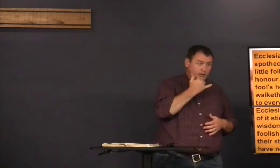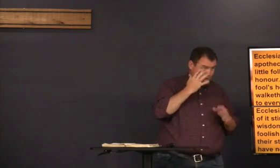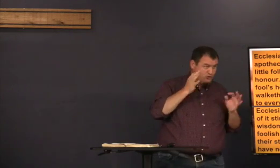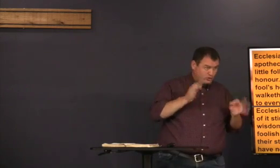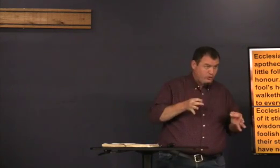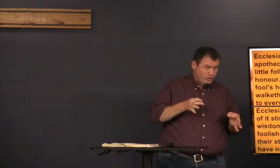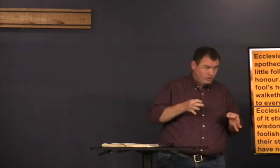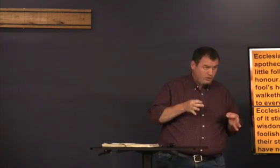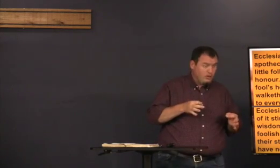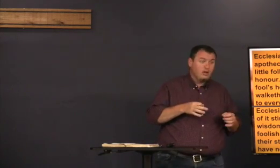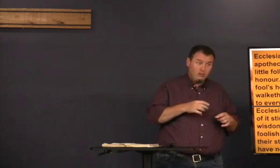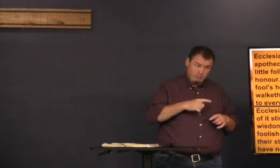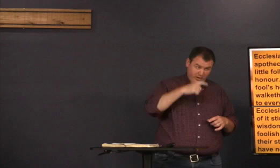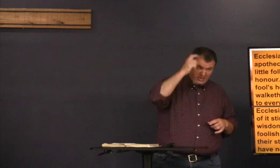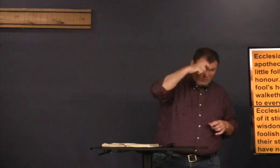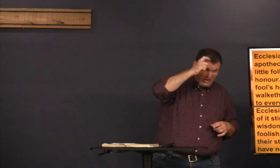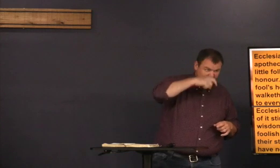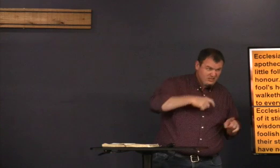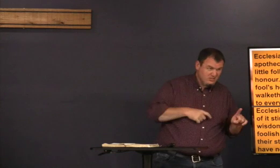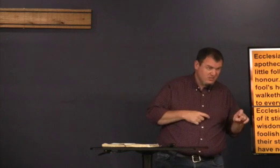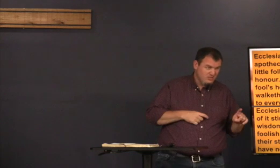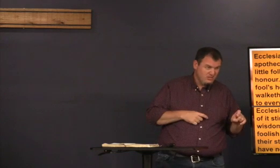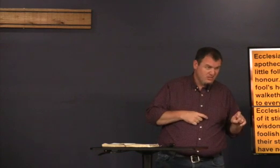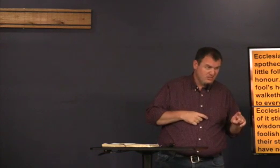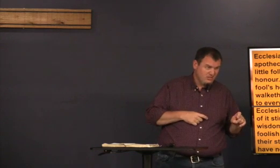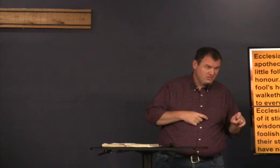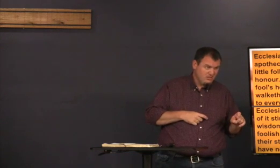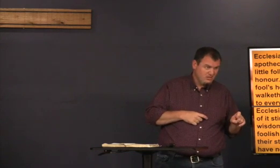for sure. But are they wise?